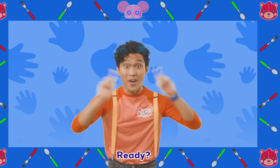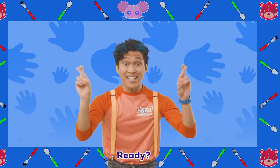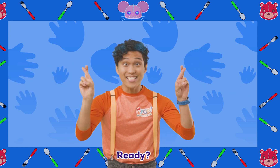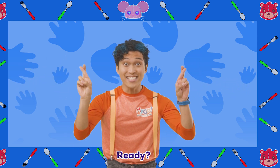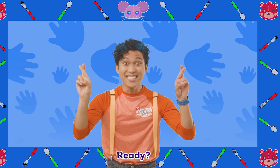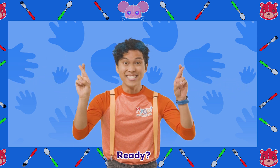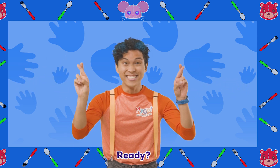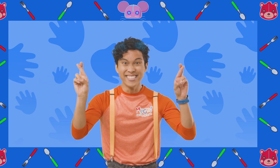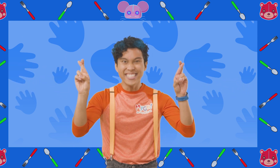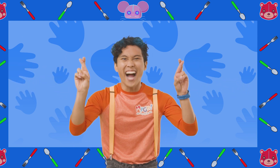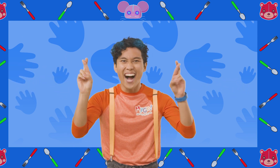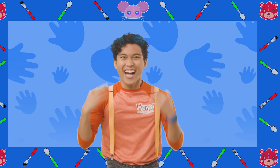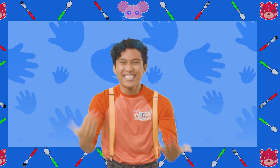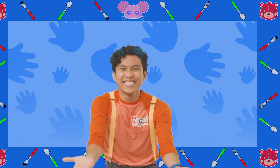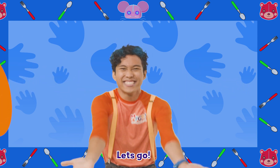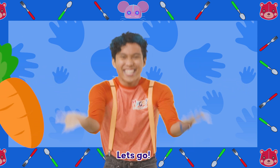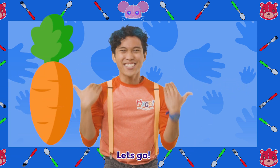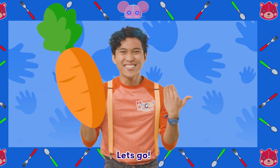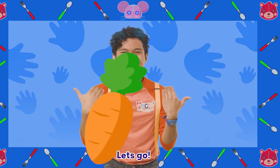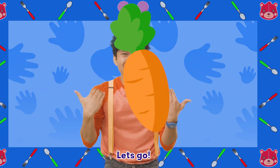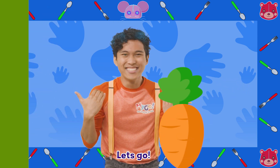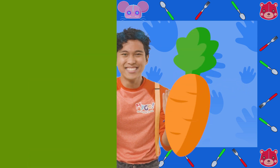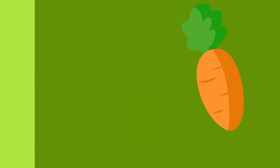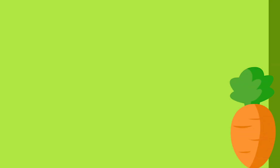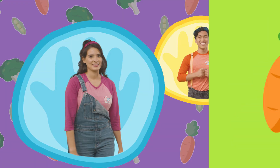Ready? Let's go!